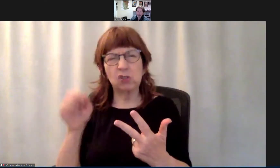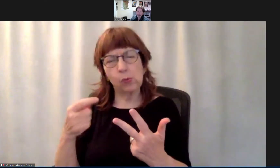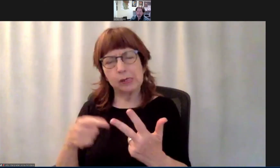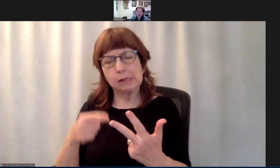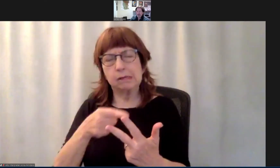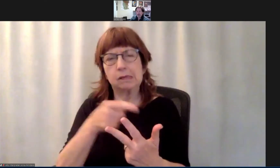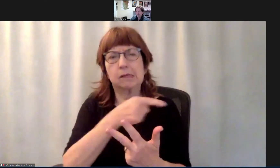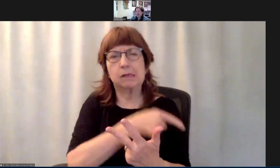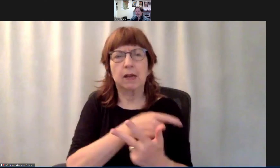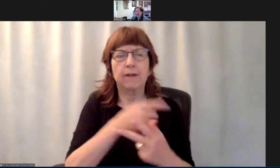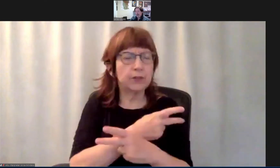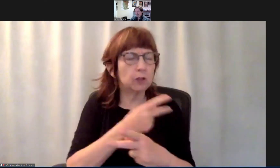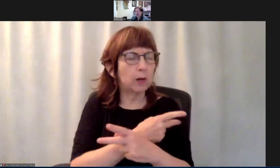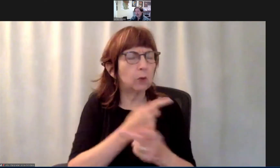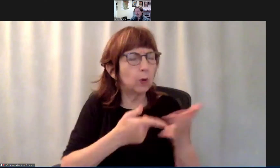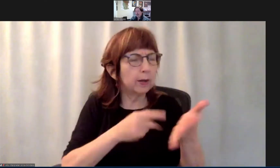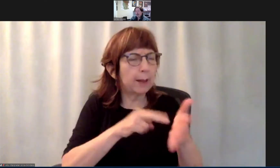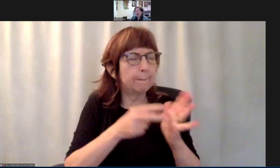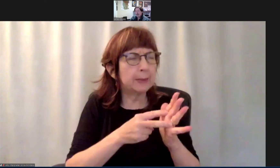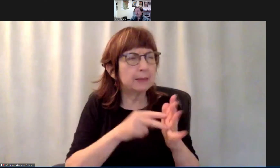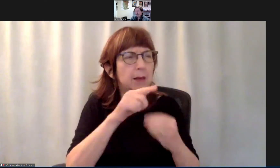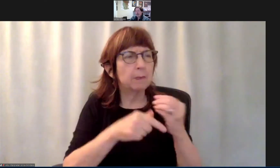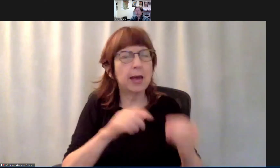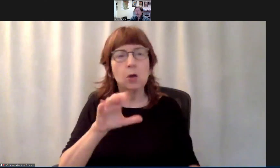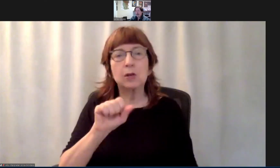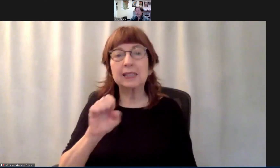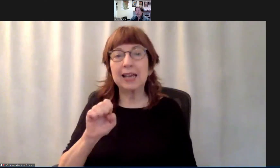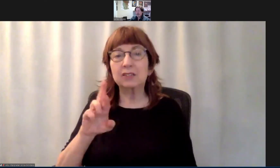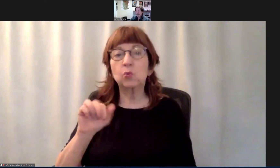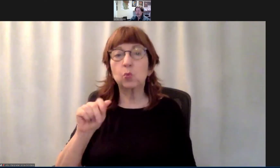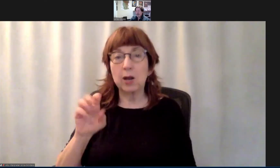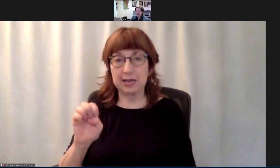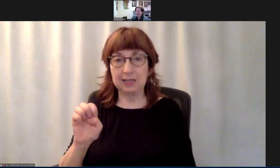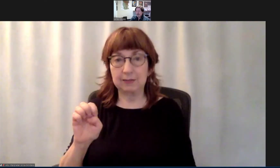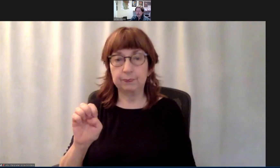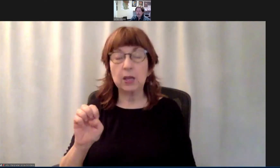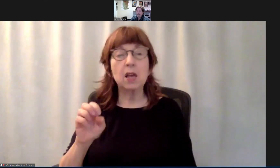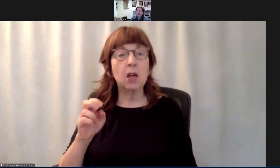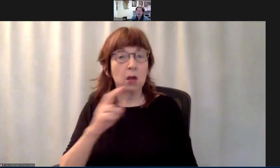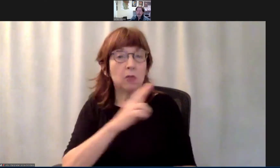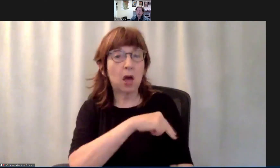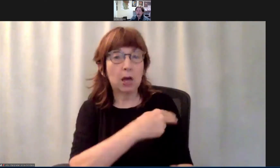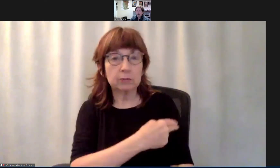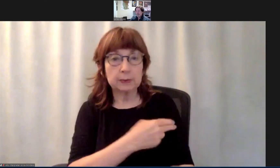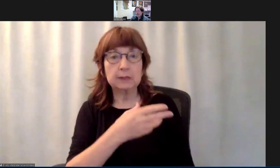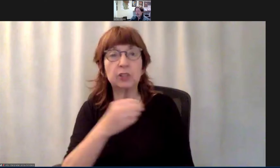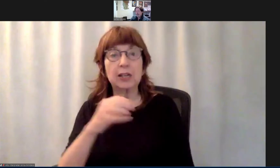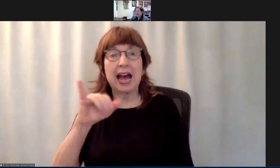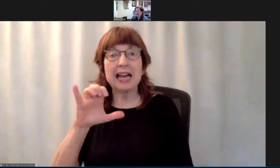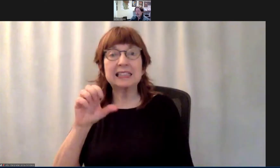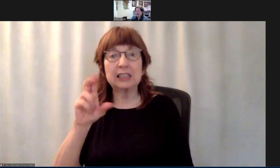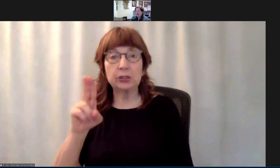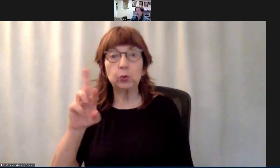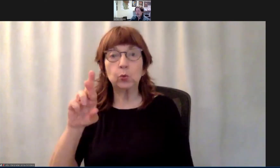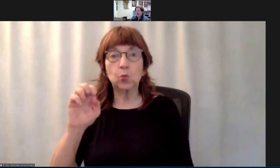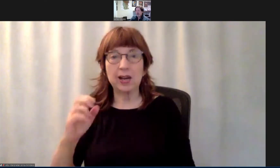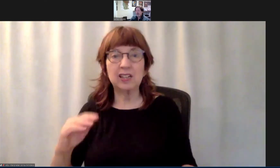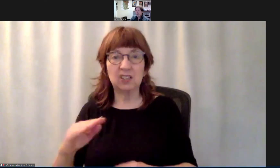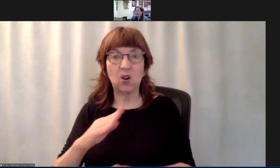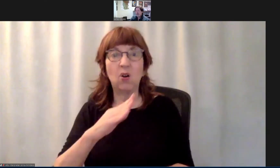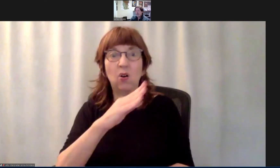that means in terms of case rates. So as we see the hospitalization and ICU rates go up